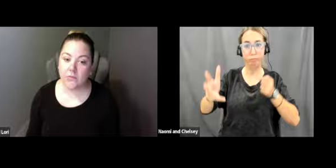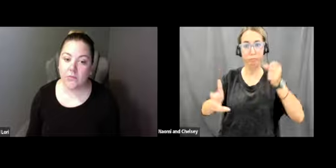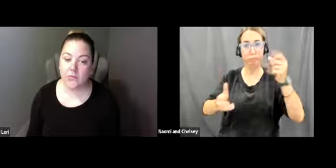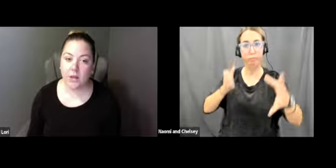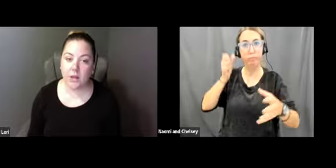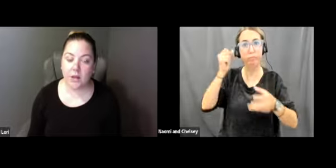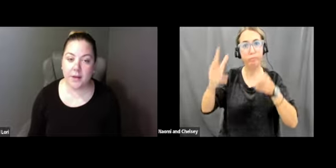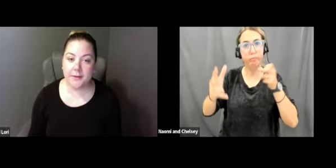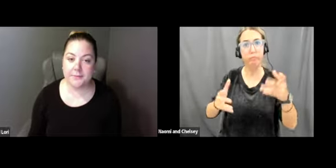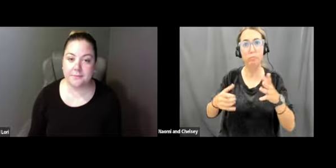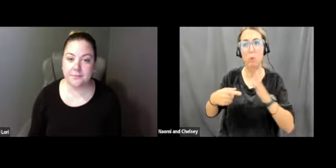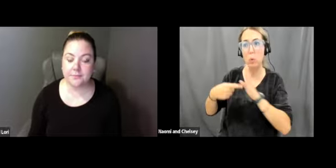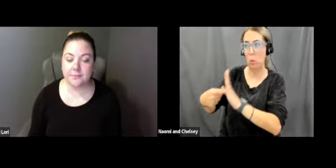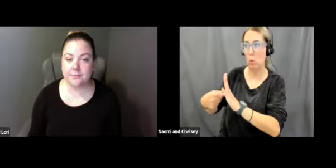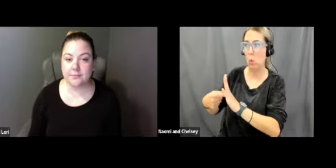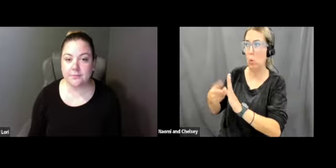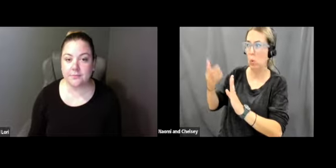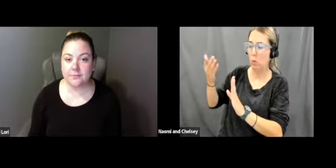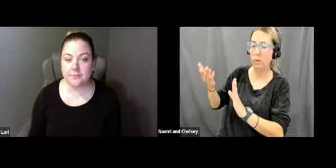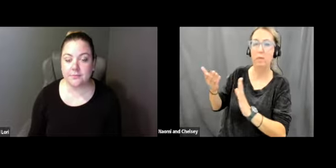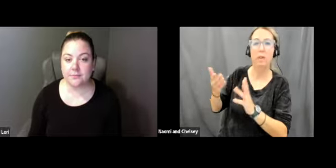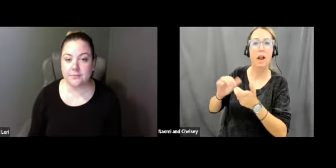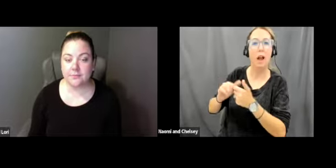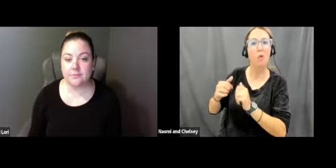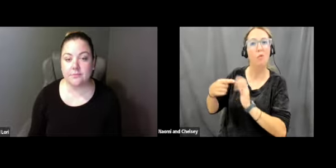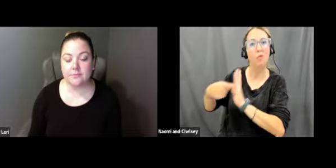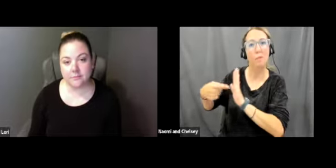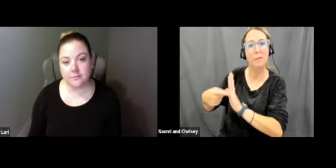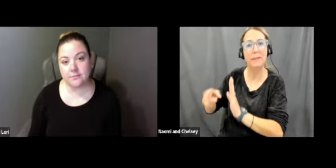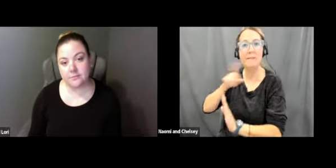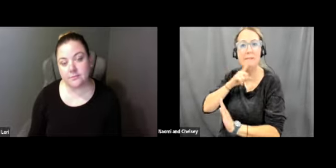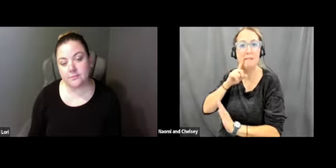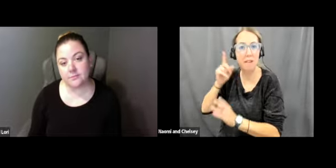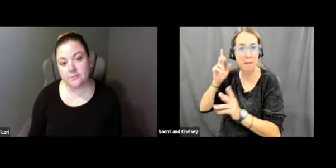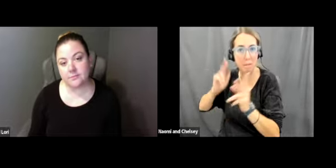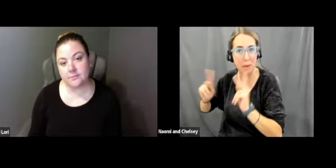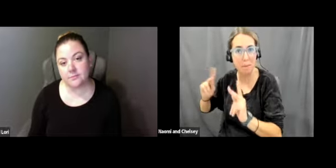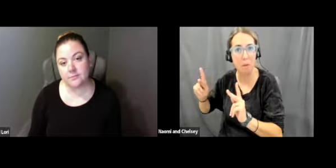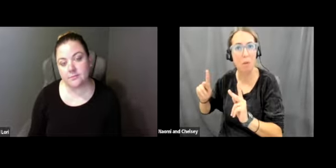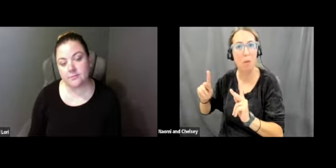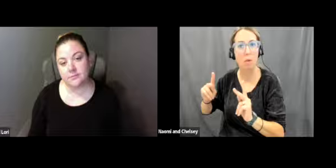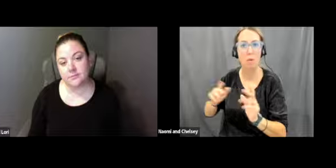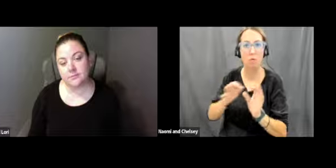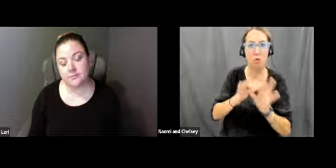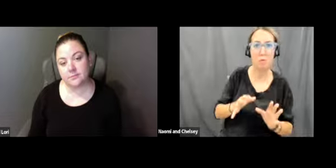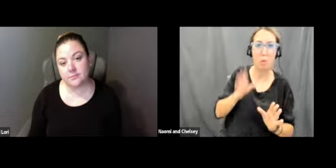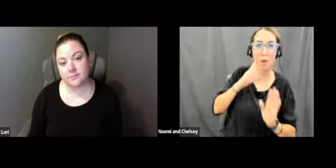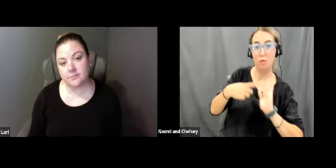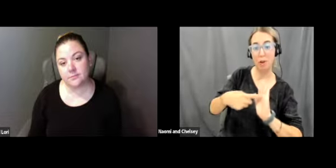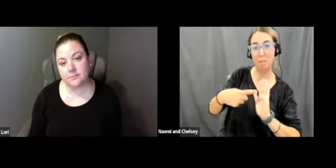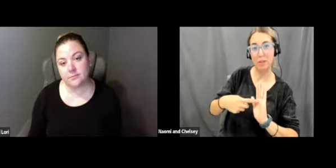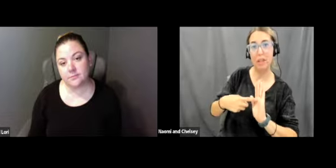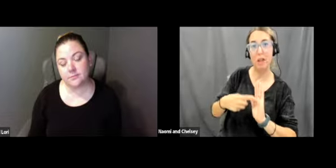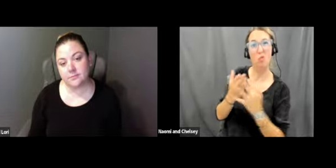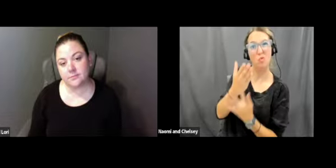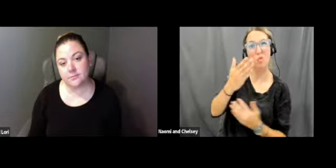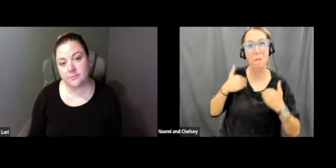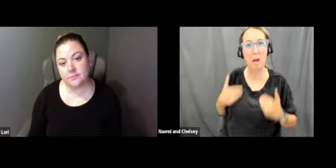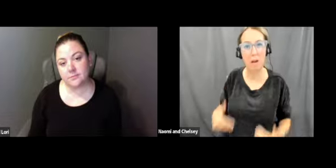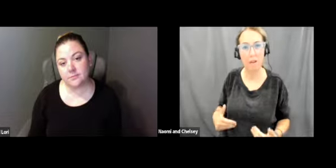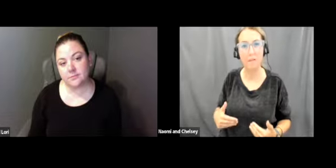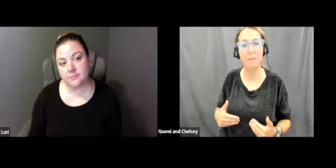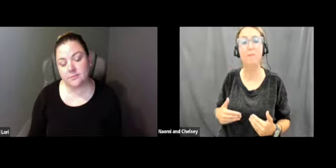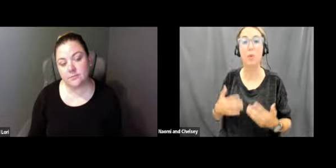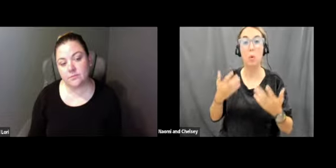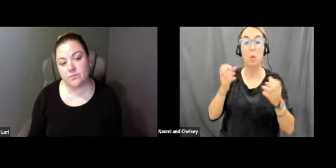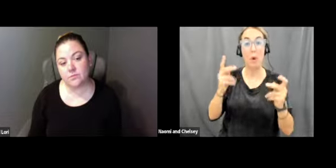and also for interpreters representing their clients. I'm curious about maybe how the mindset